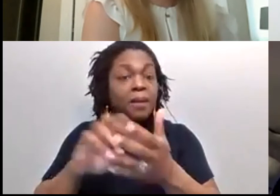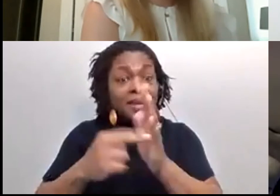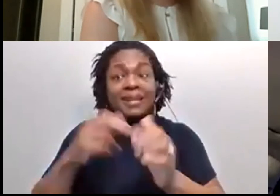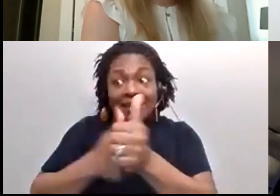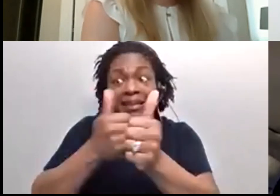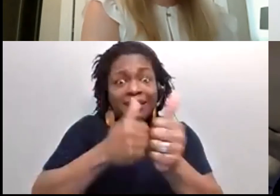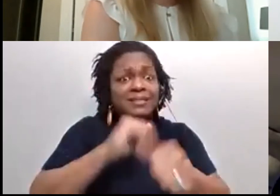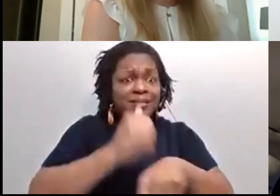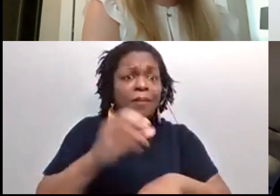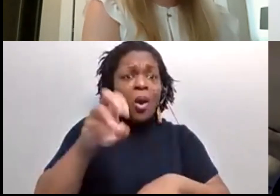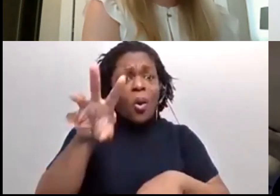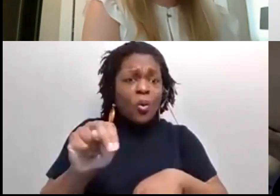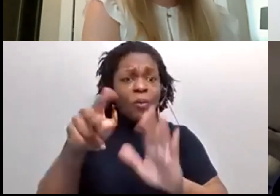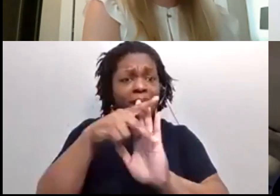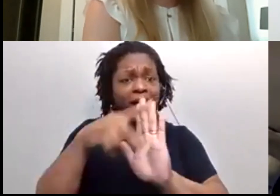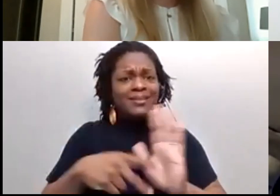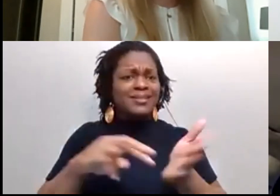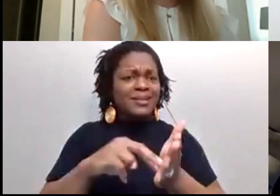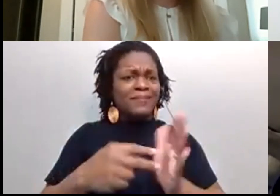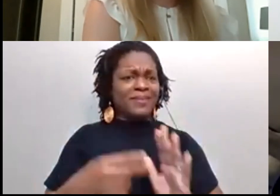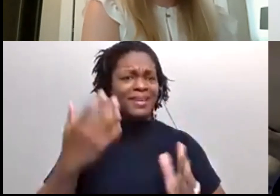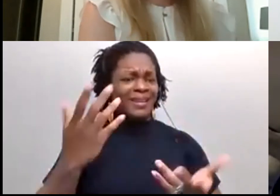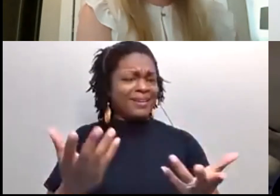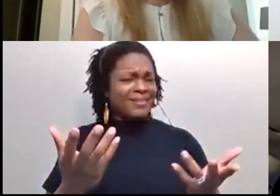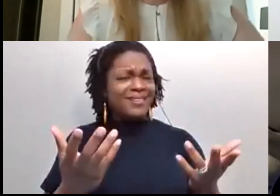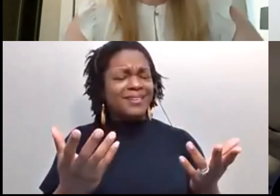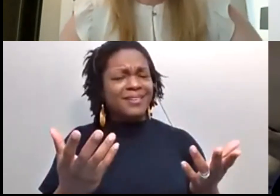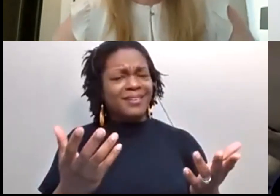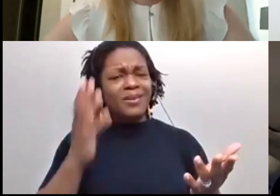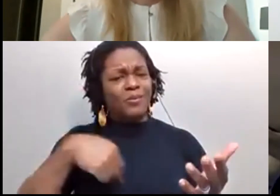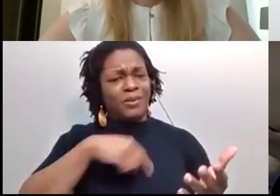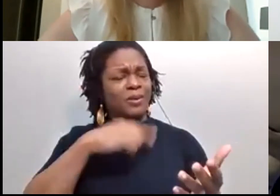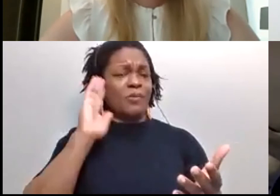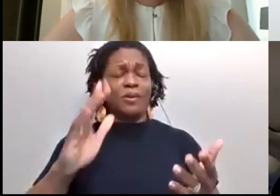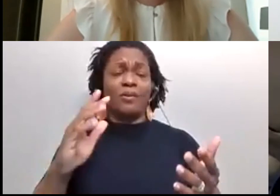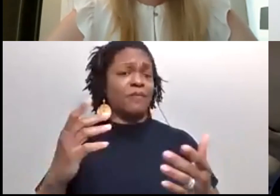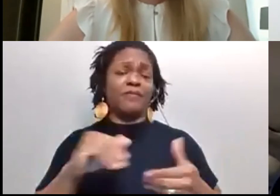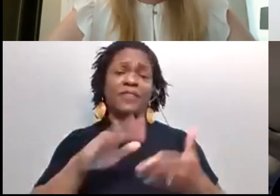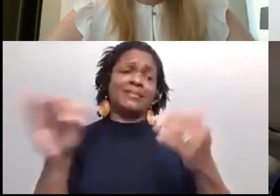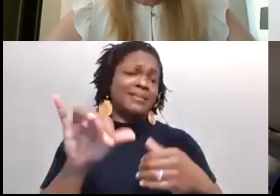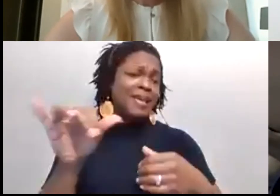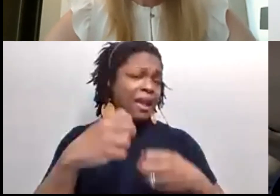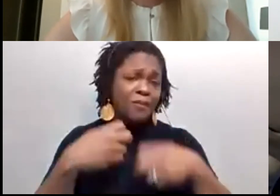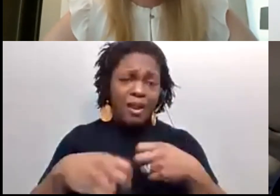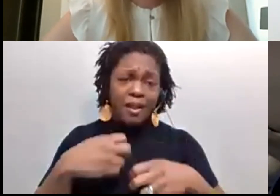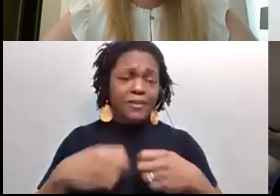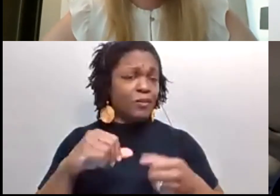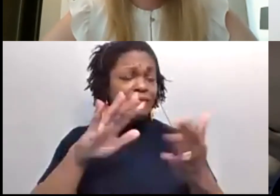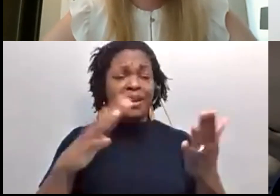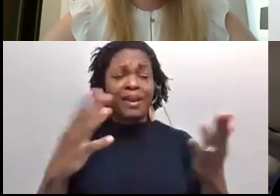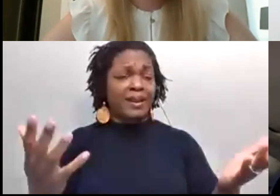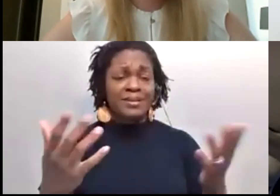every school system is allowed to develop their own policy, then we're going to be dealing with the same issue we're dealing with as it relates